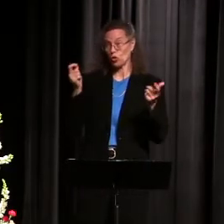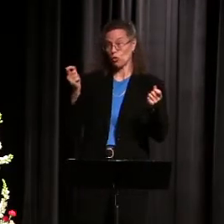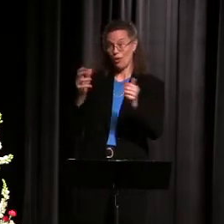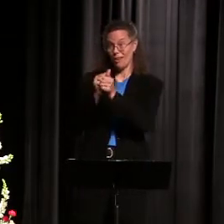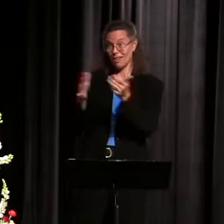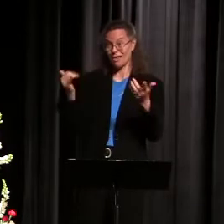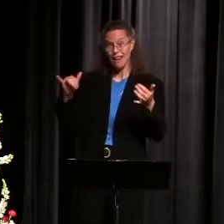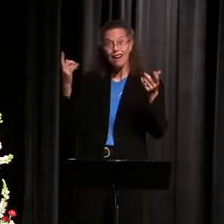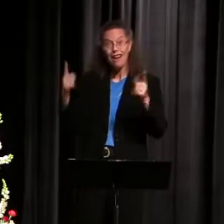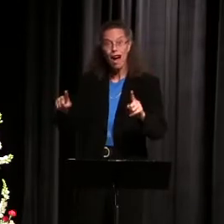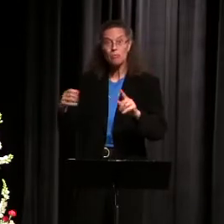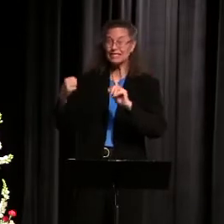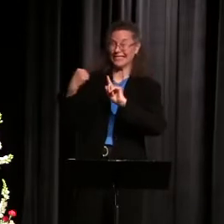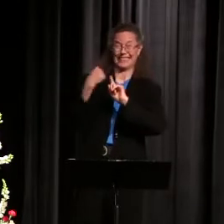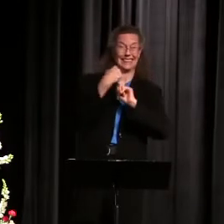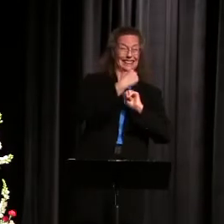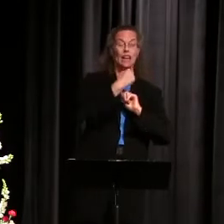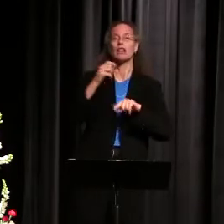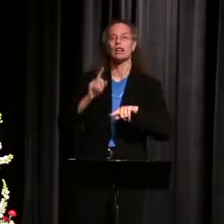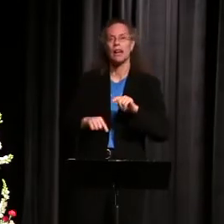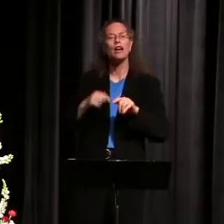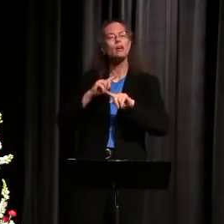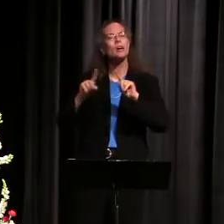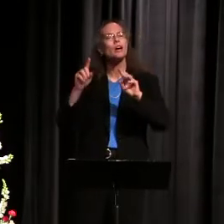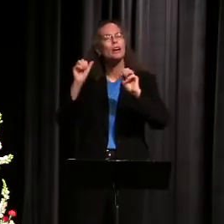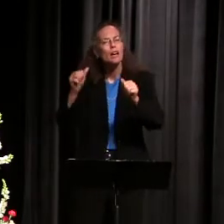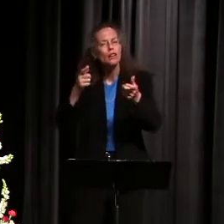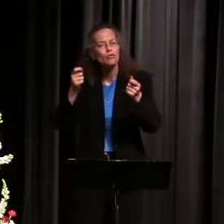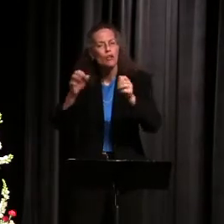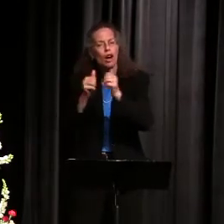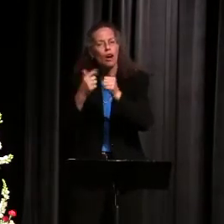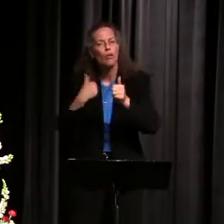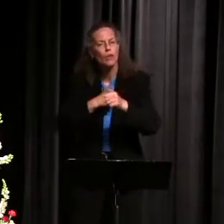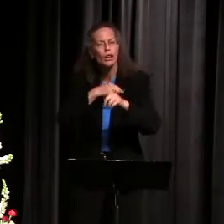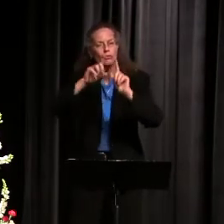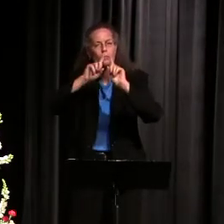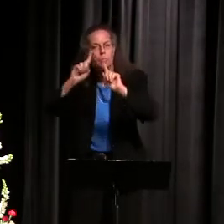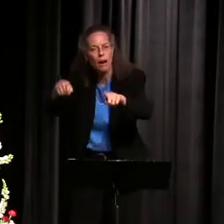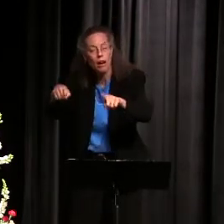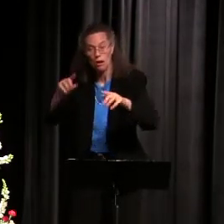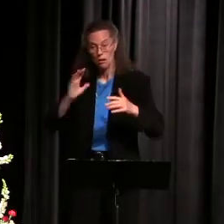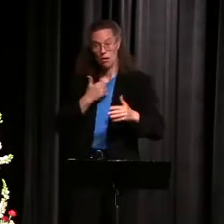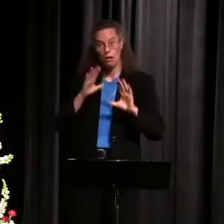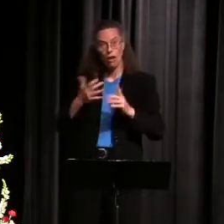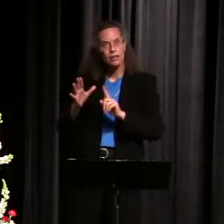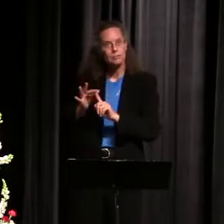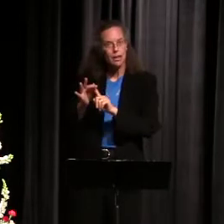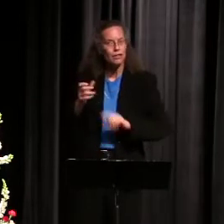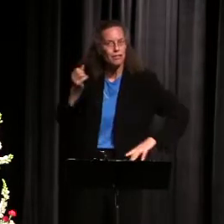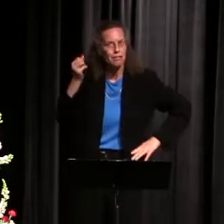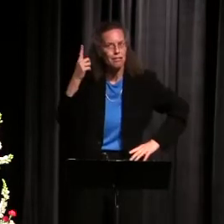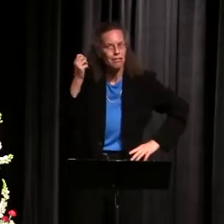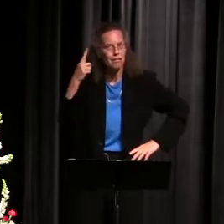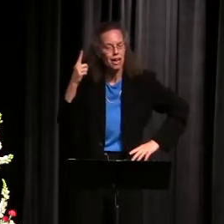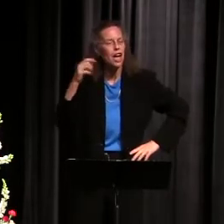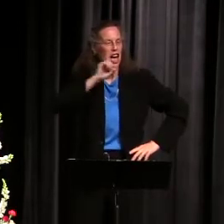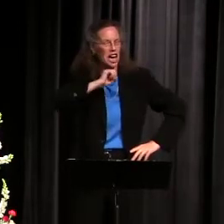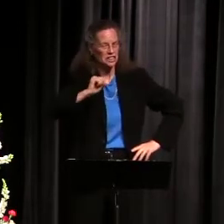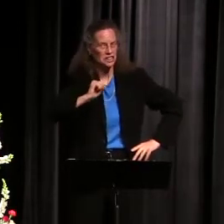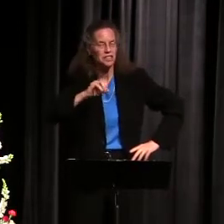that happens to us, but we can always control how we respond. This class is special because we did that. We're